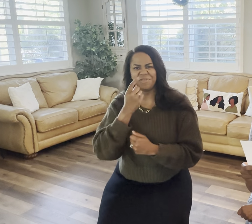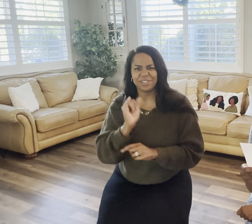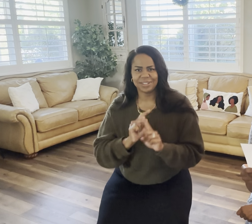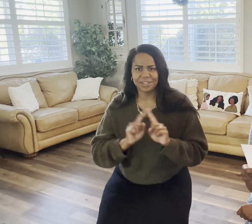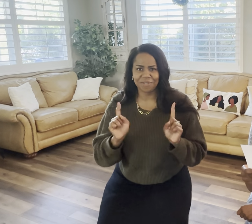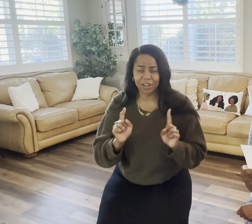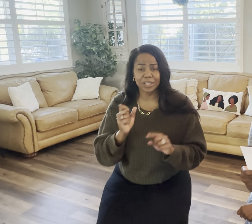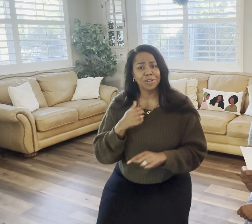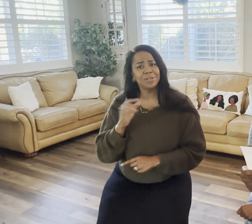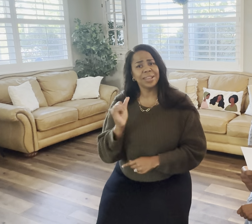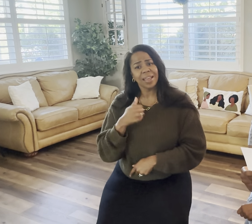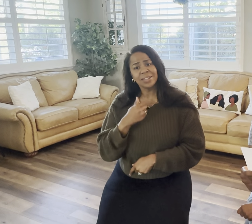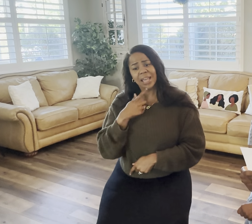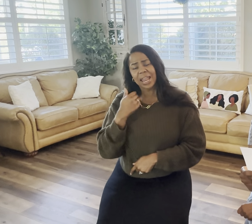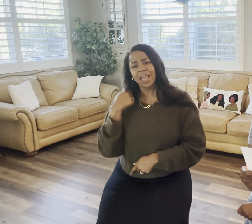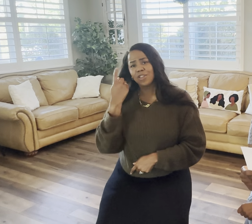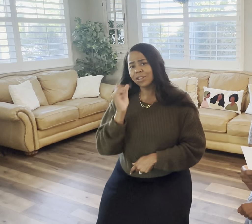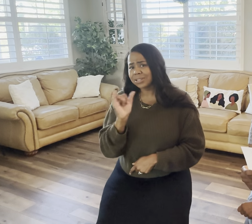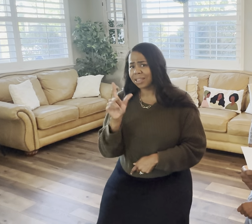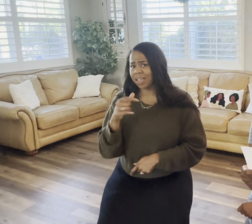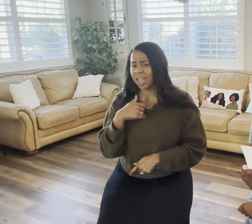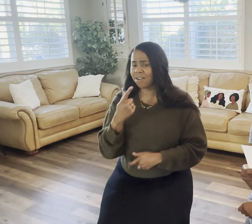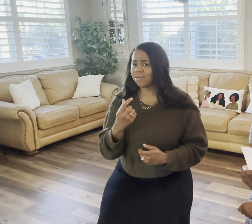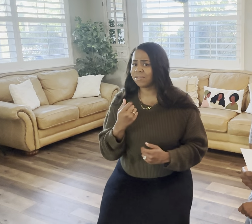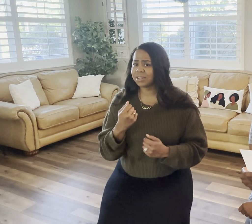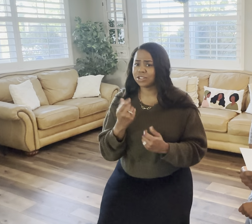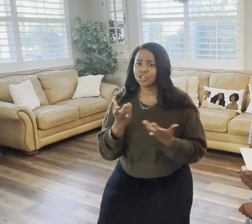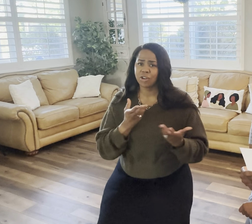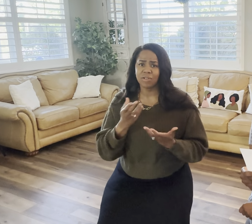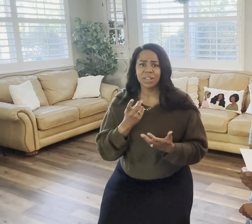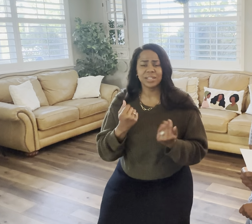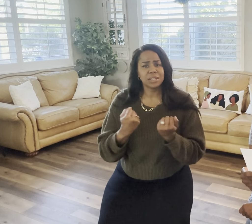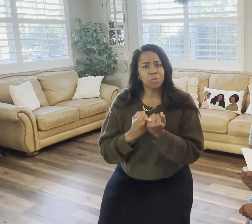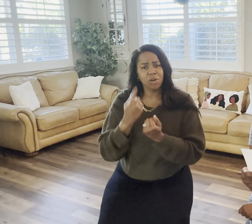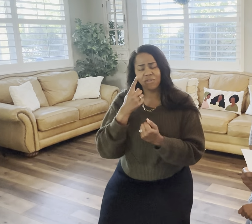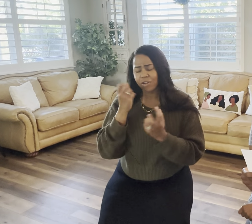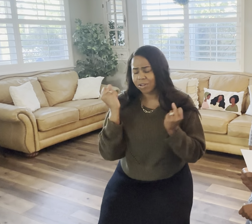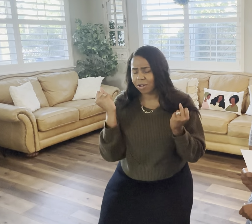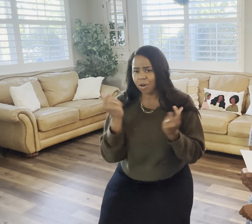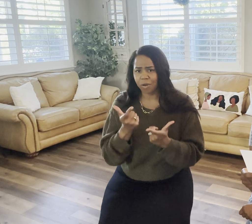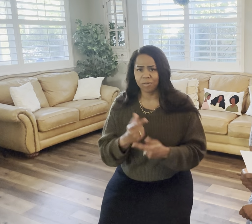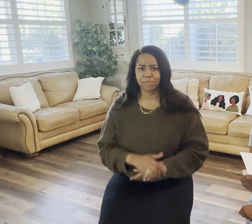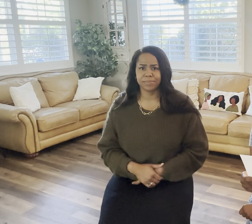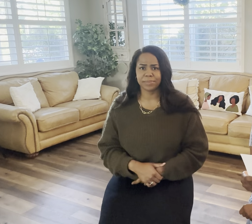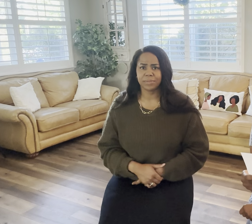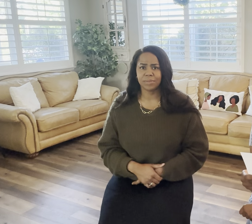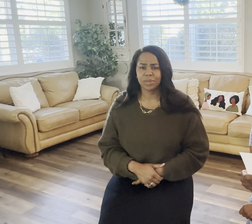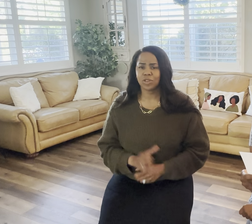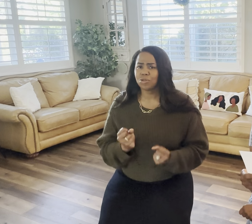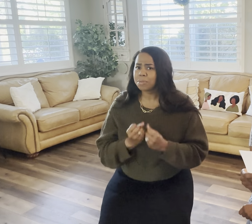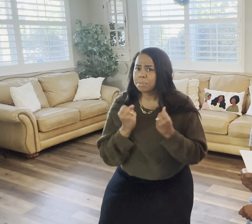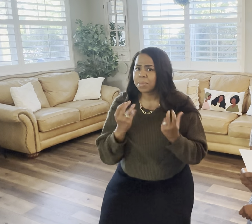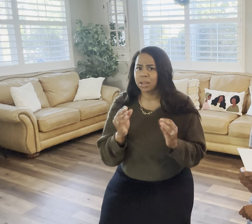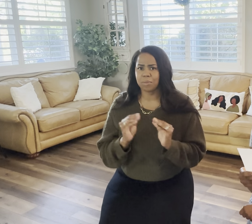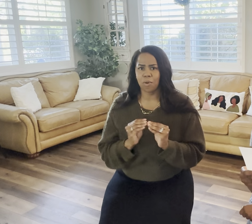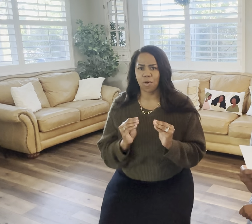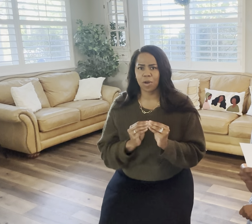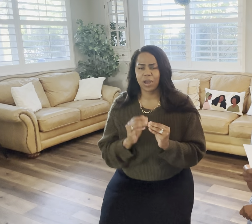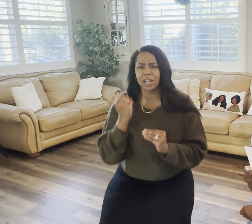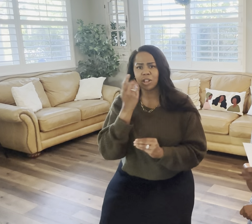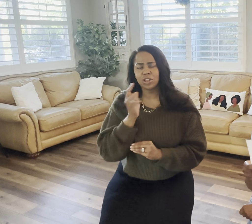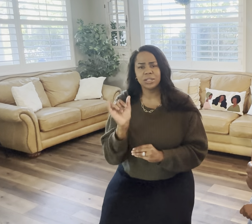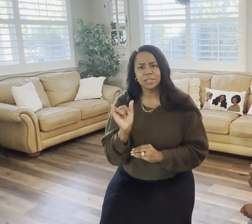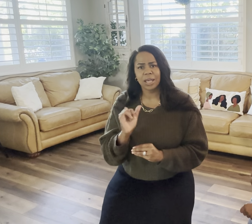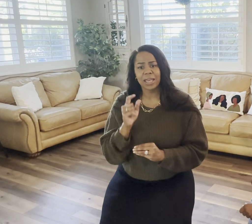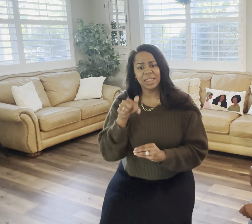got services for everybody. There is so much more. It looks like this